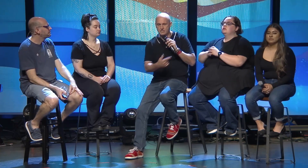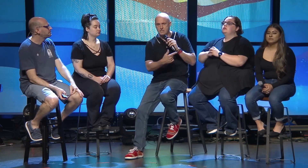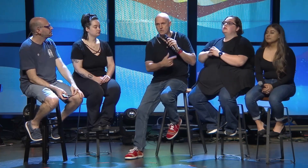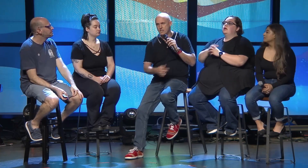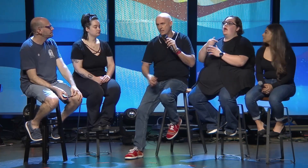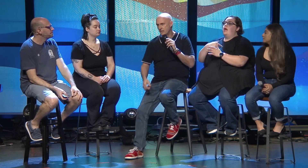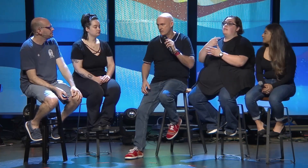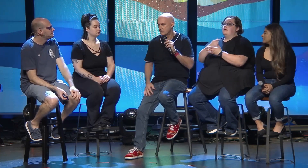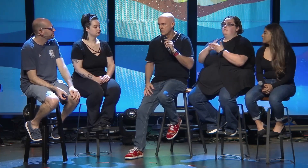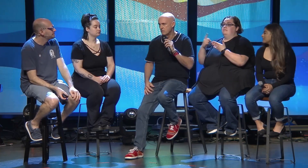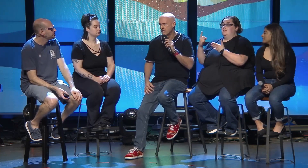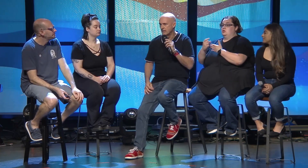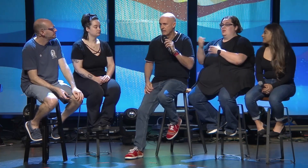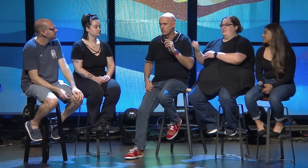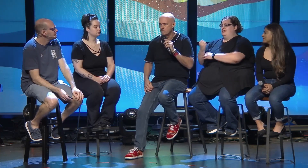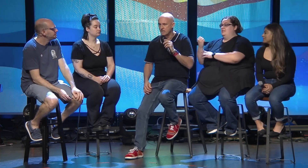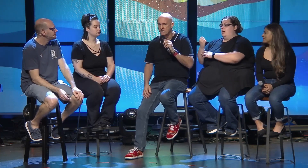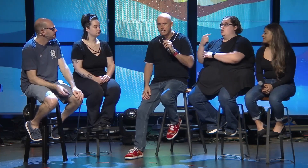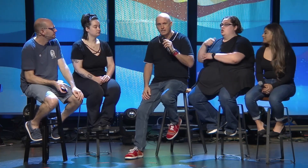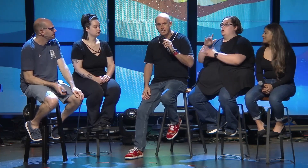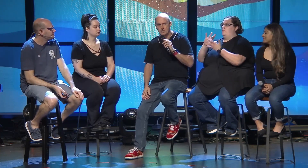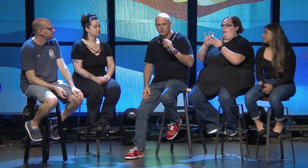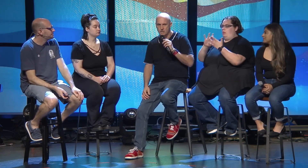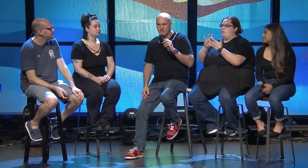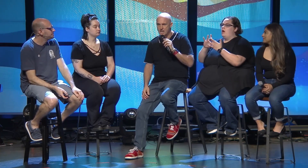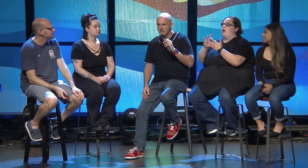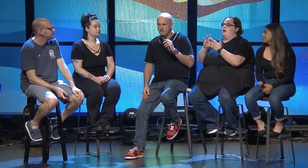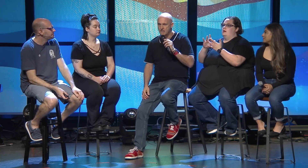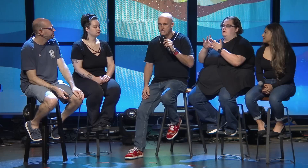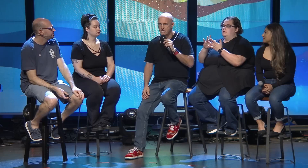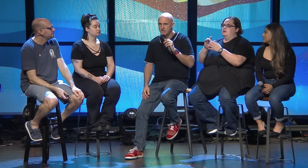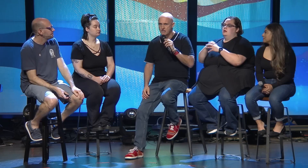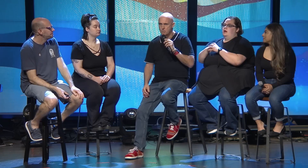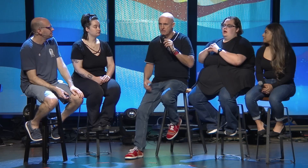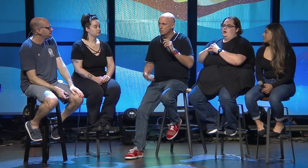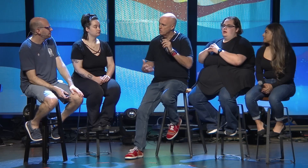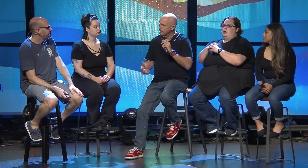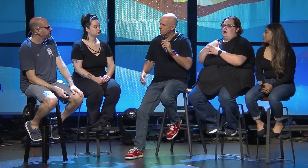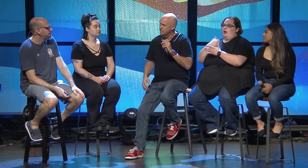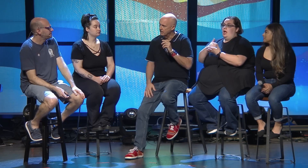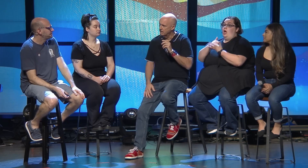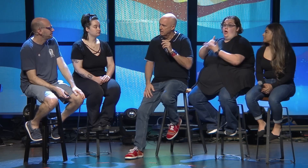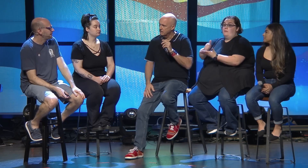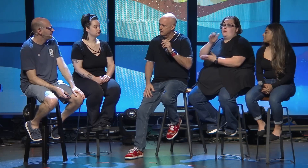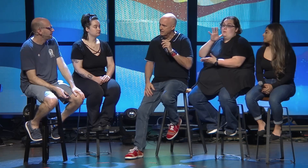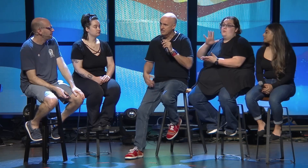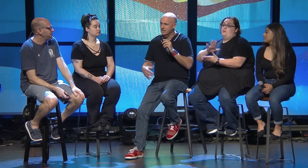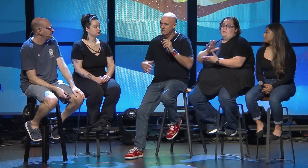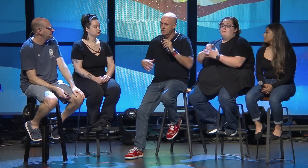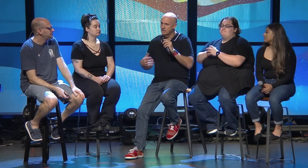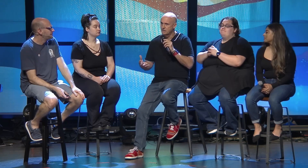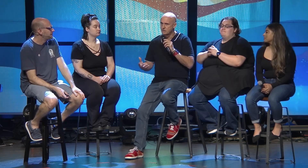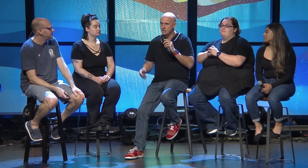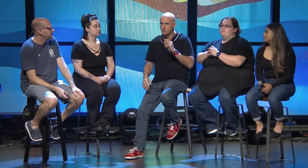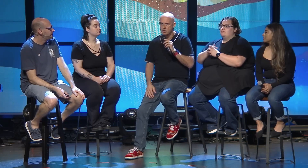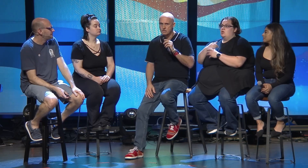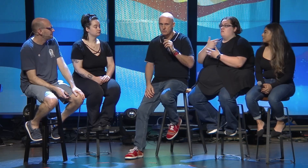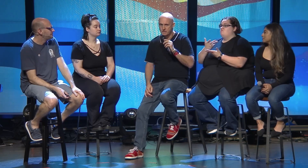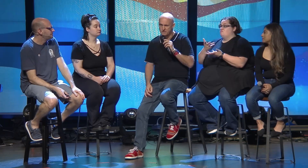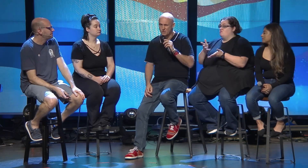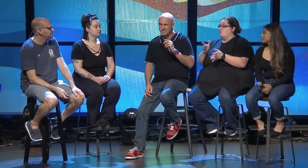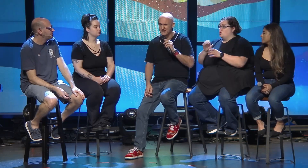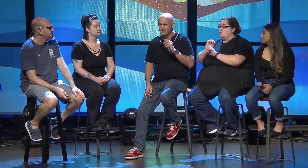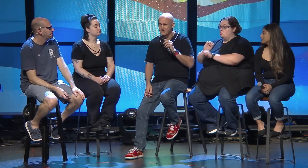Saturday, I just told Jaylene she's going to be online with me in northern Ghana, helping the women up there. So that's kind of what I do is I